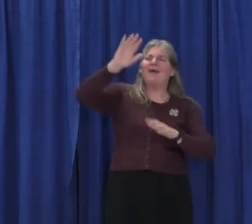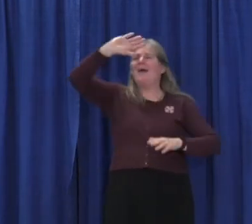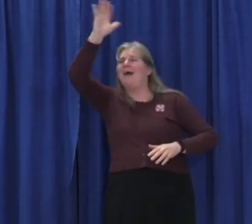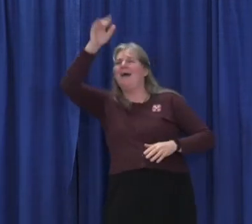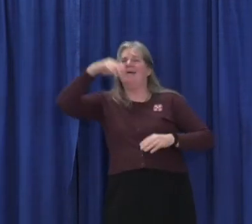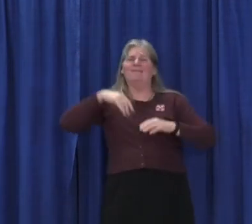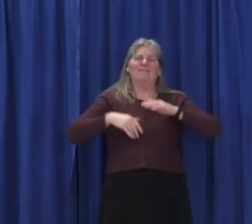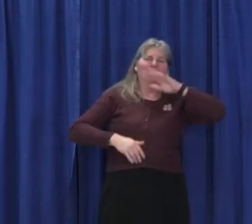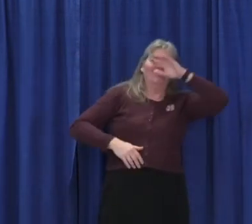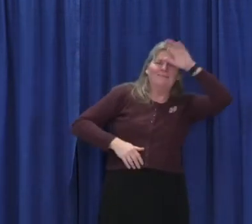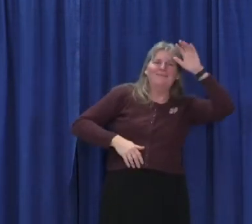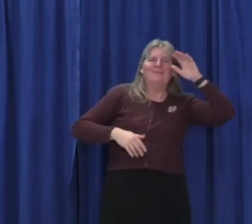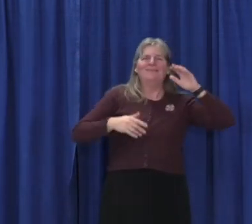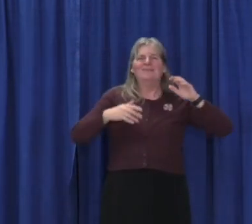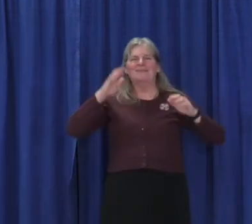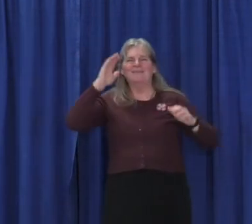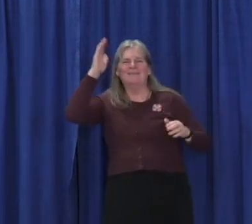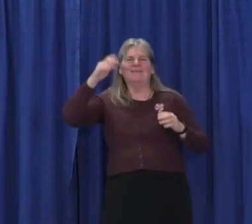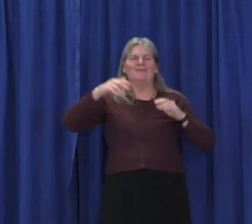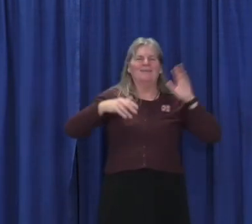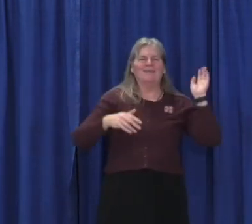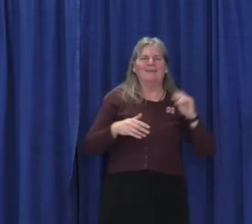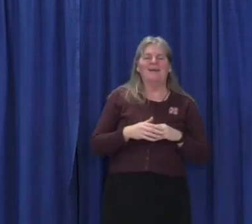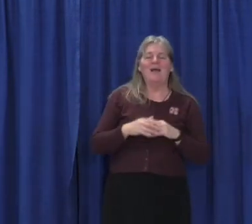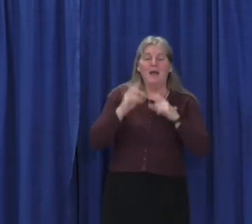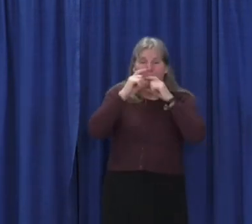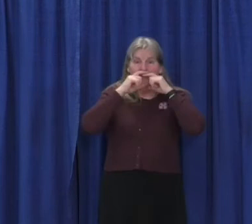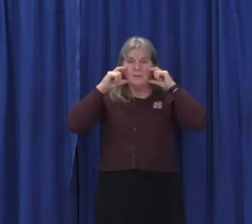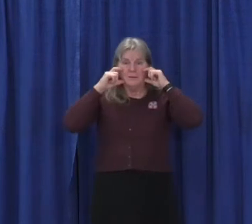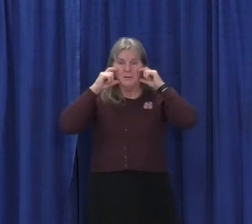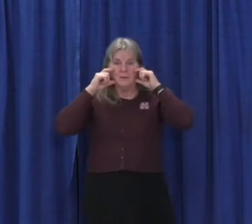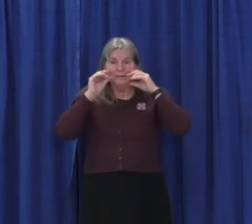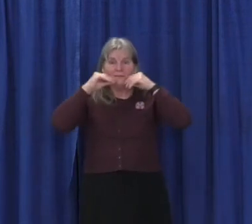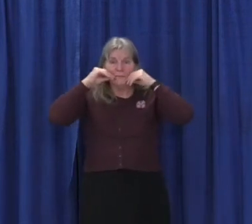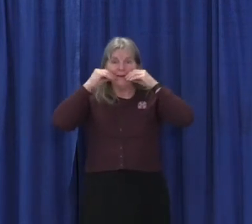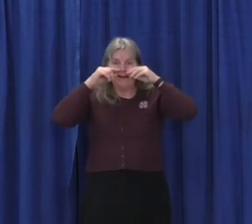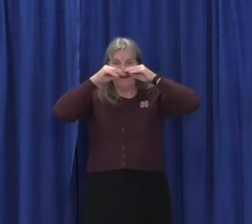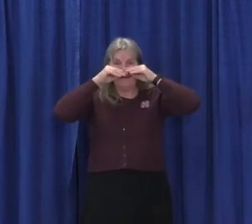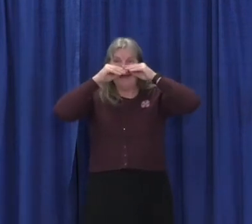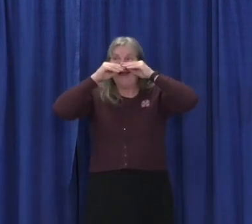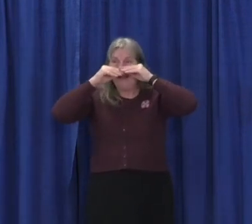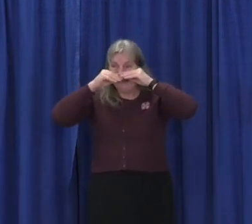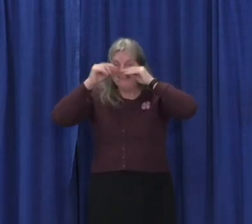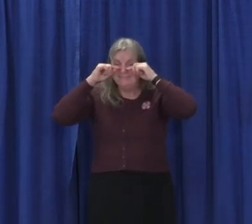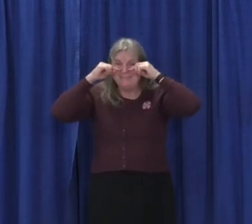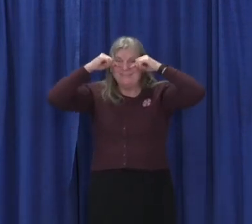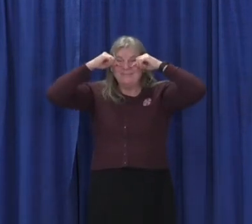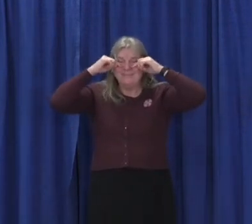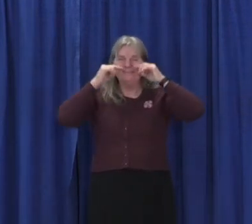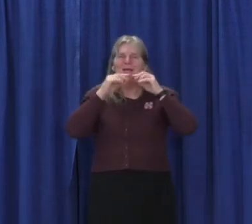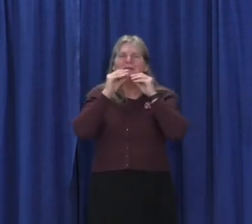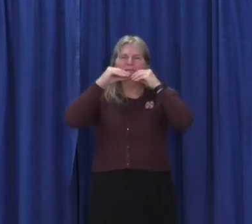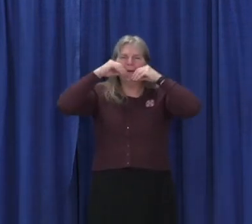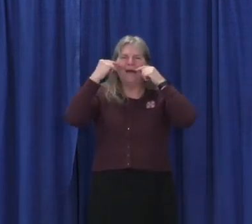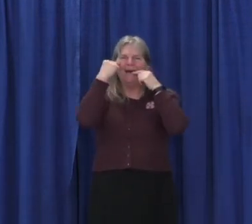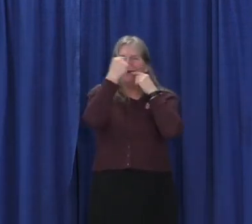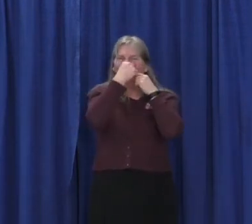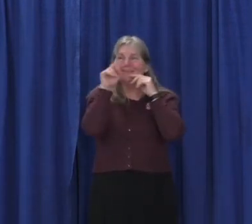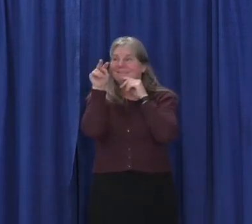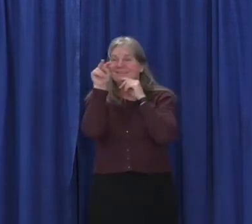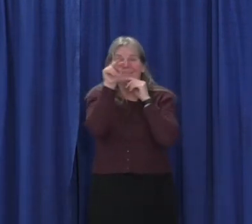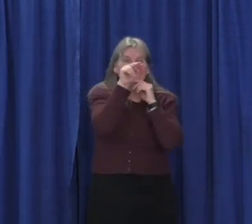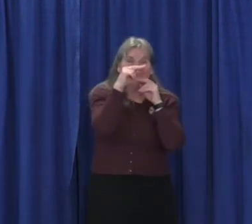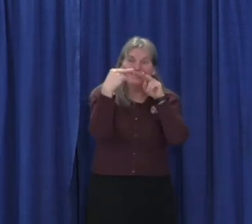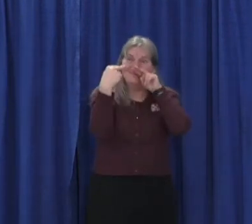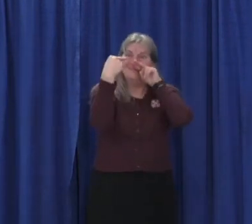and a smile. Perfect that over the mask eye smile for all the strangers you meet. Use your common